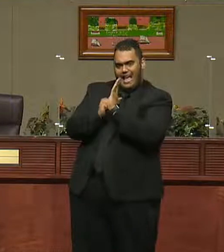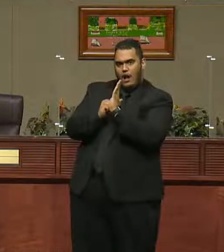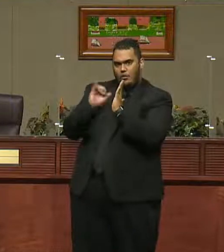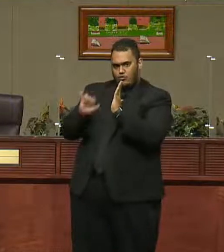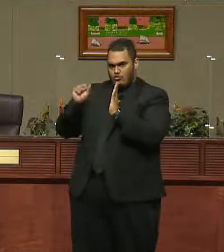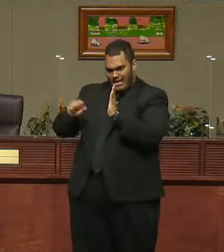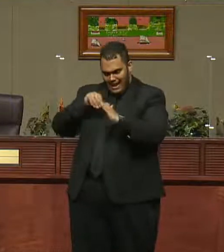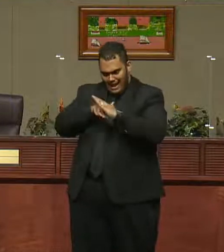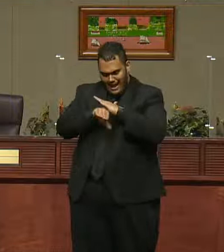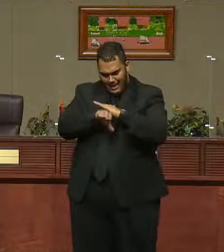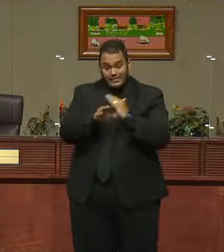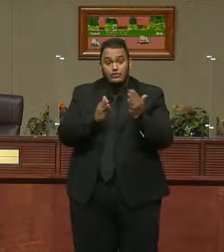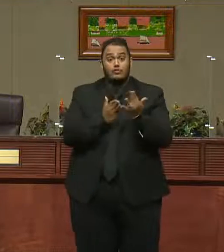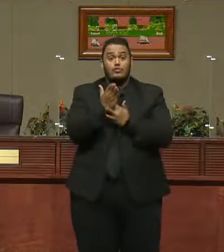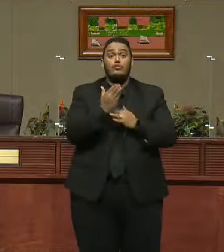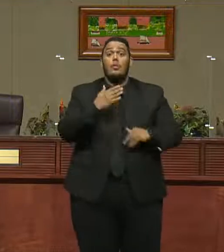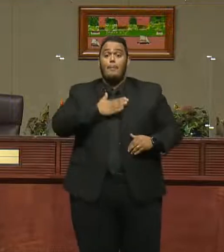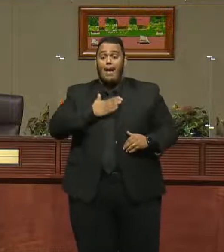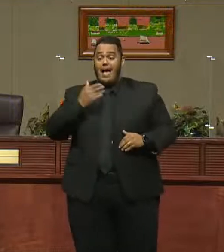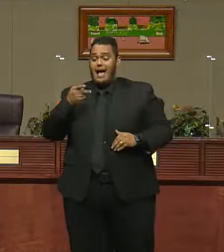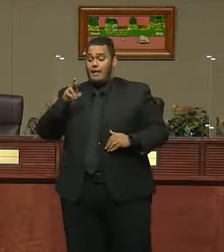cancel from that screen.